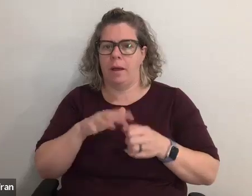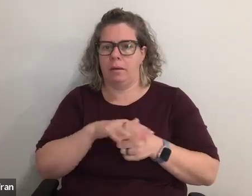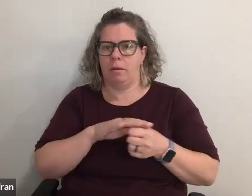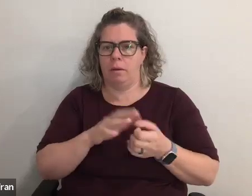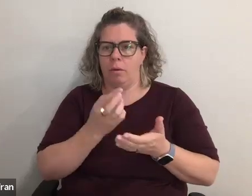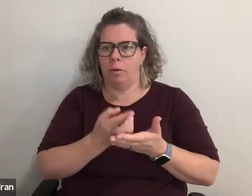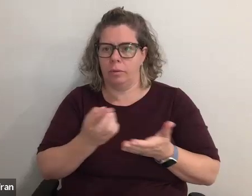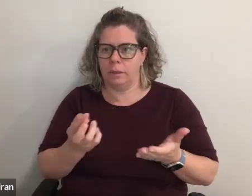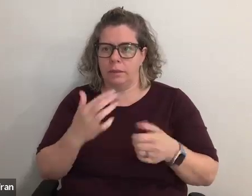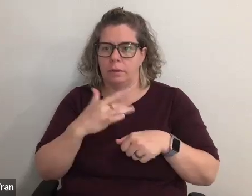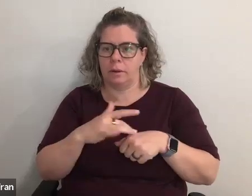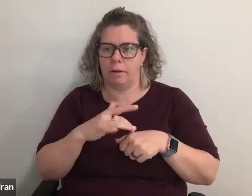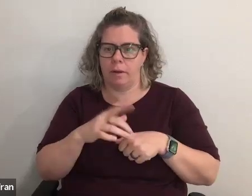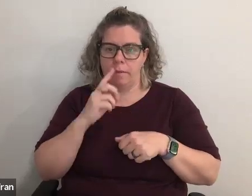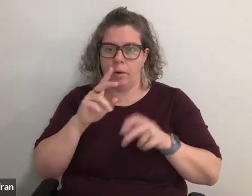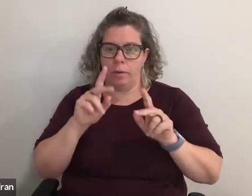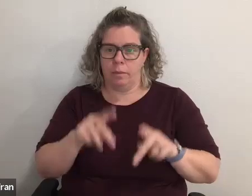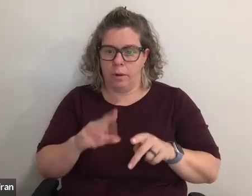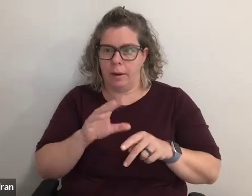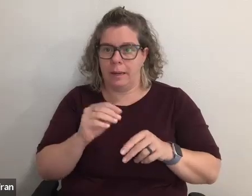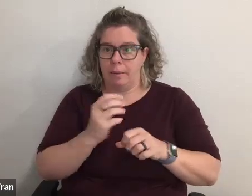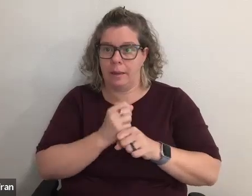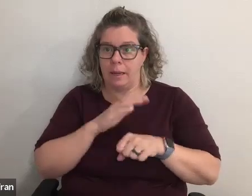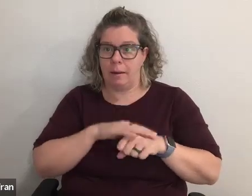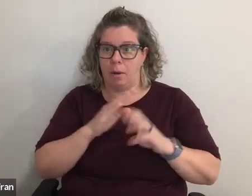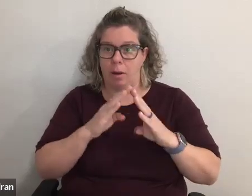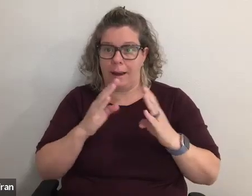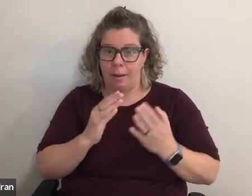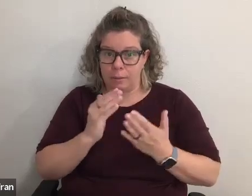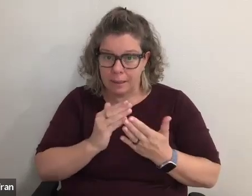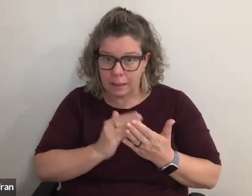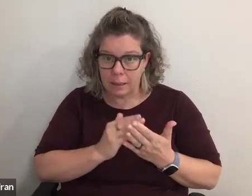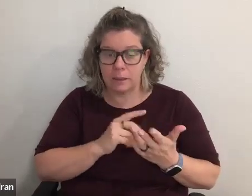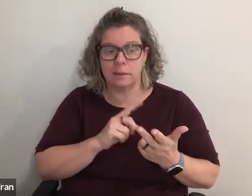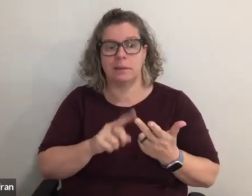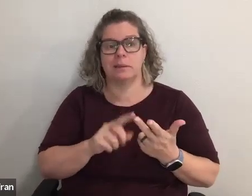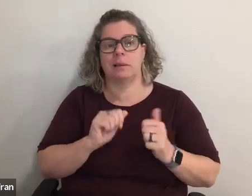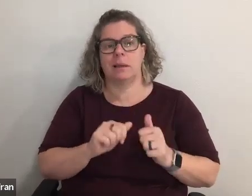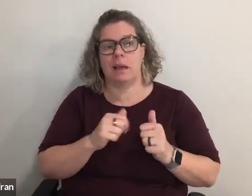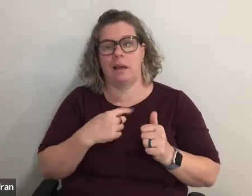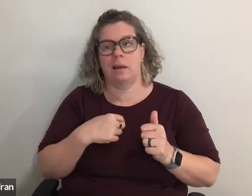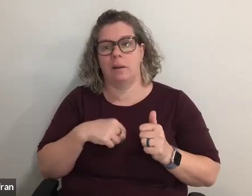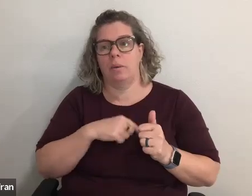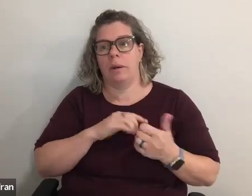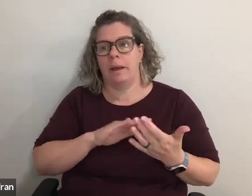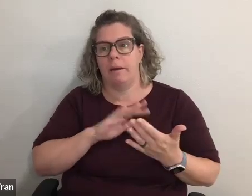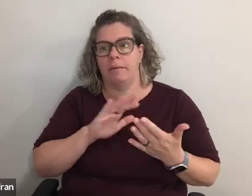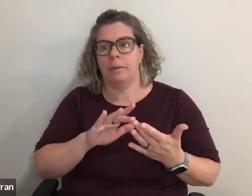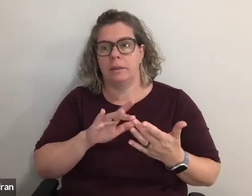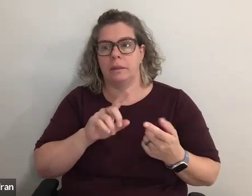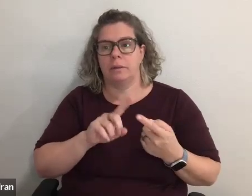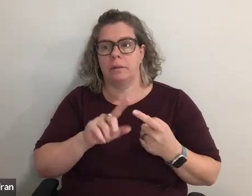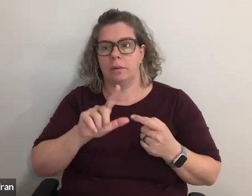resources are available to them. What can we get them on a housing list? Can we have reached out